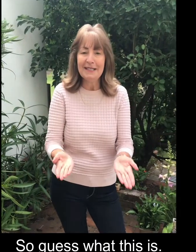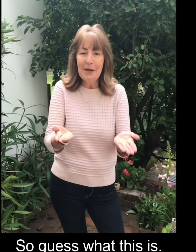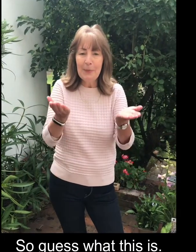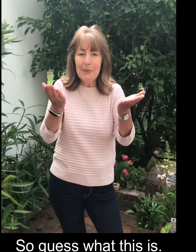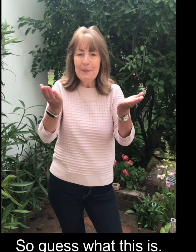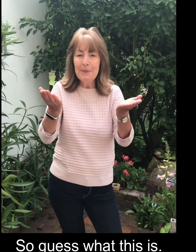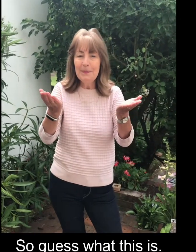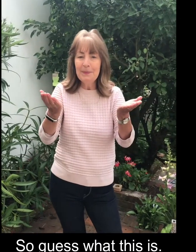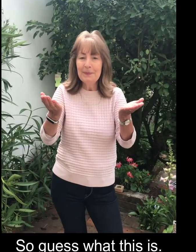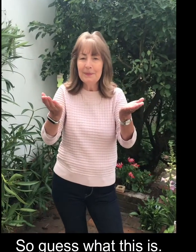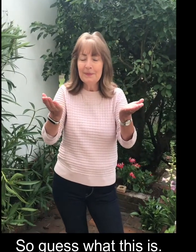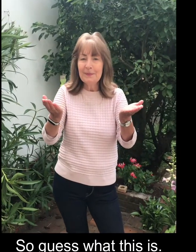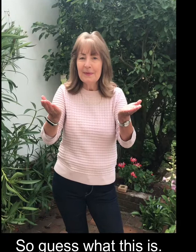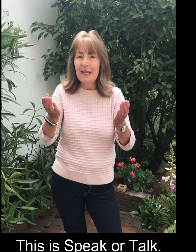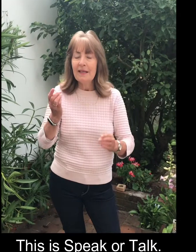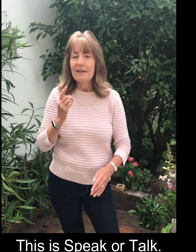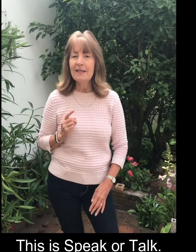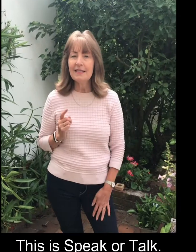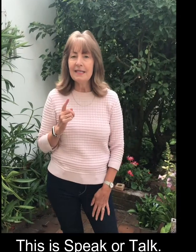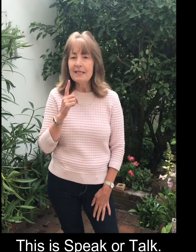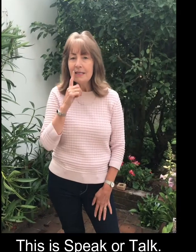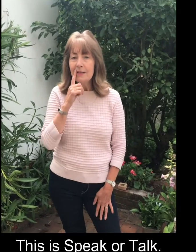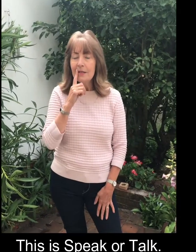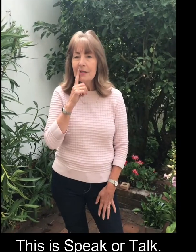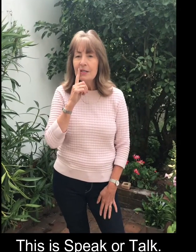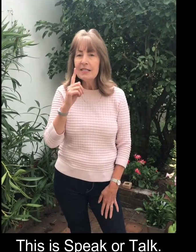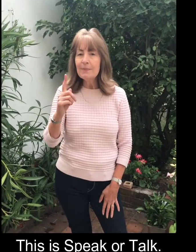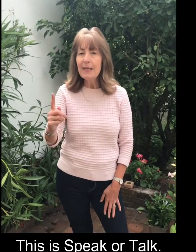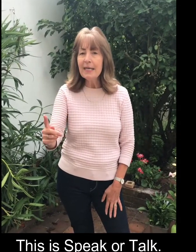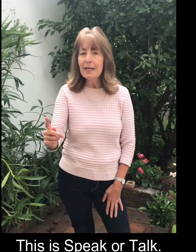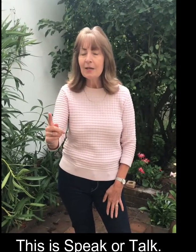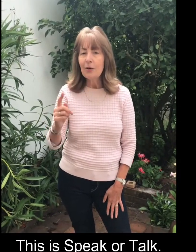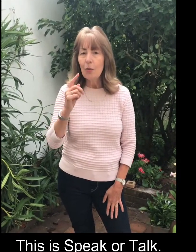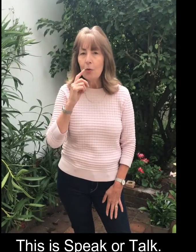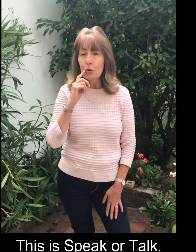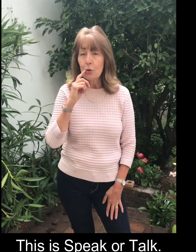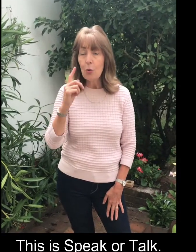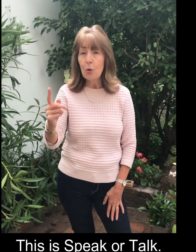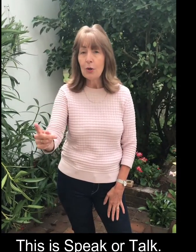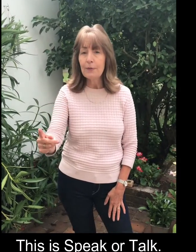up. This is speak or talk.